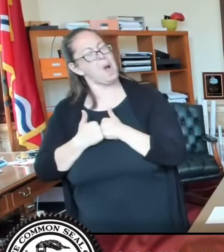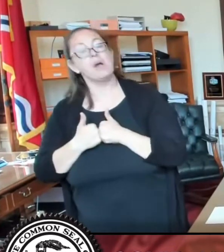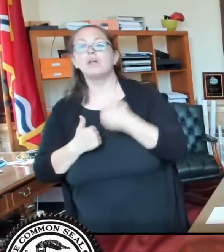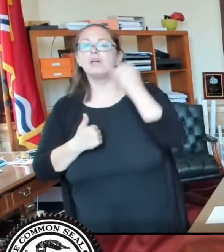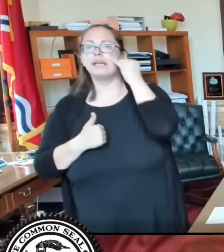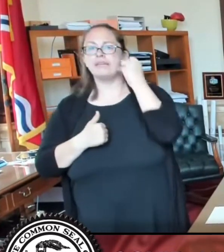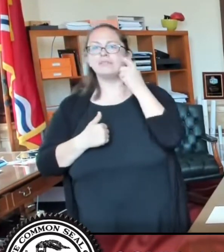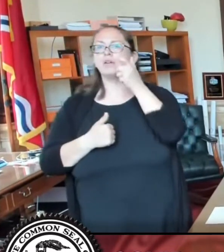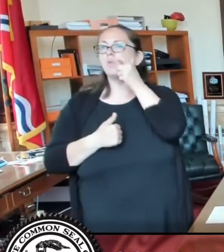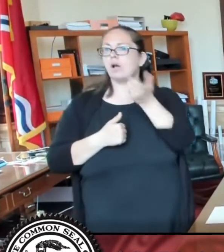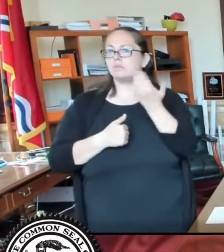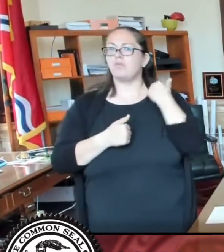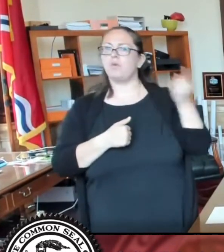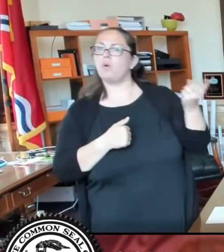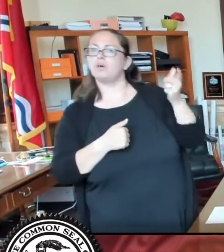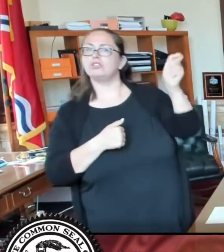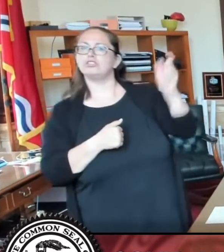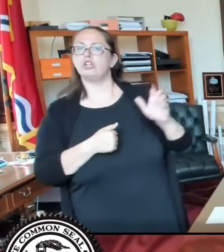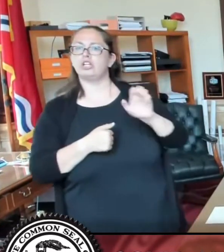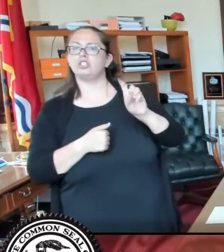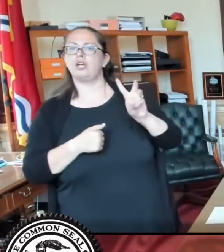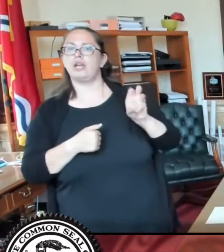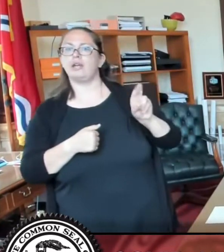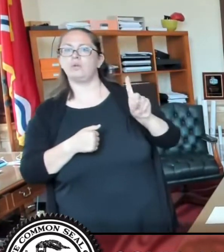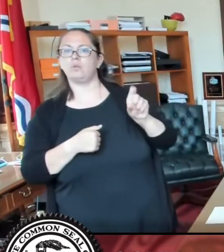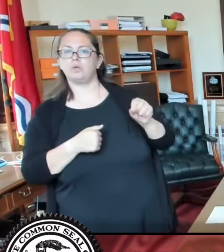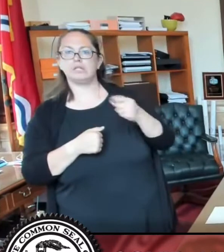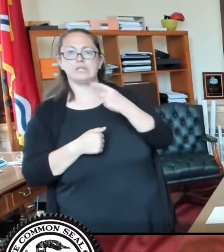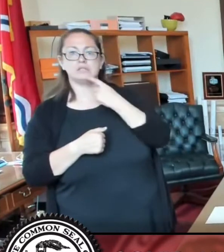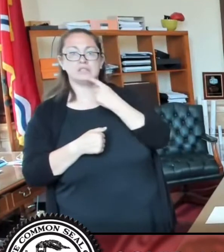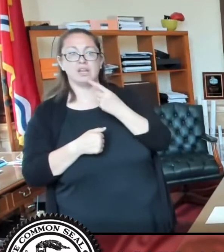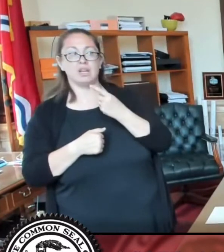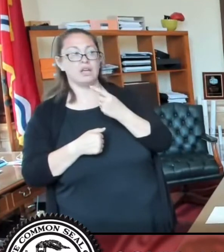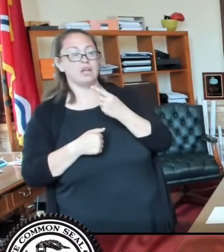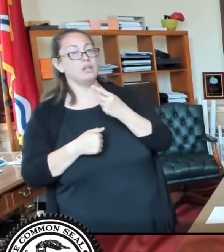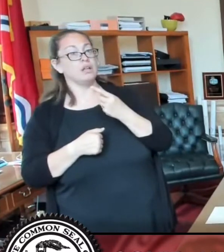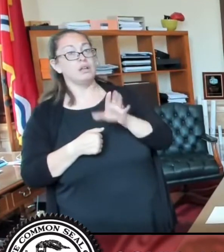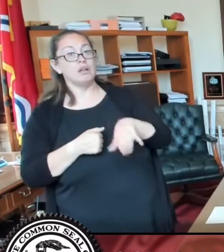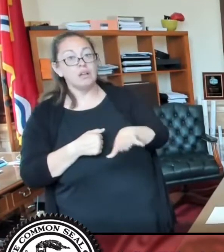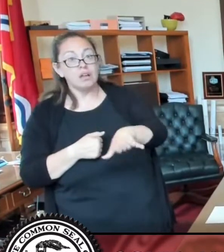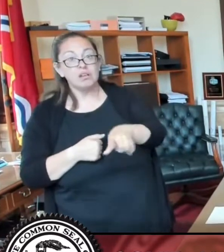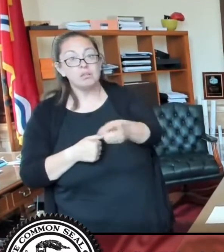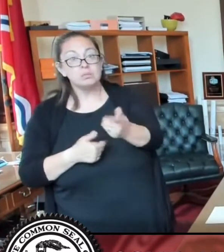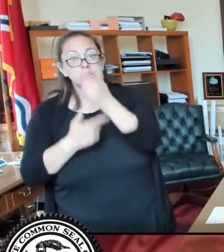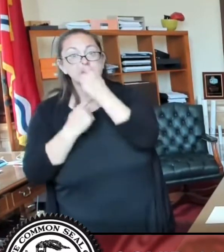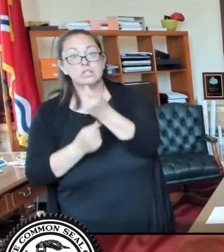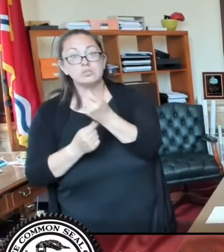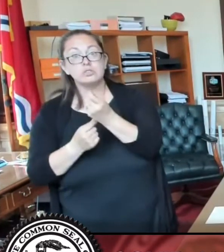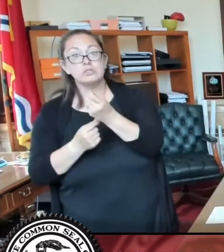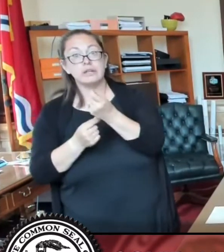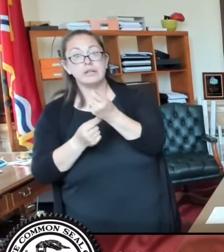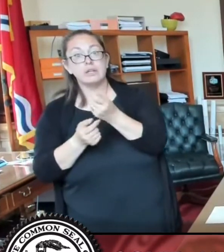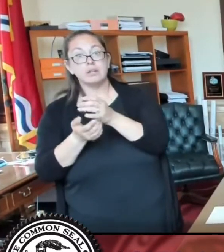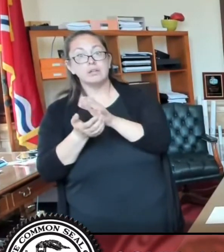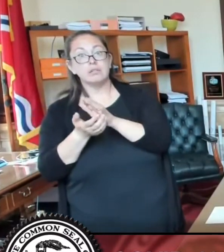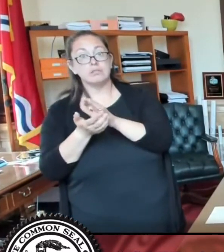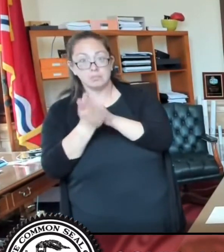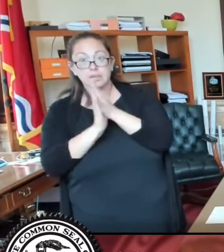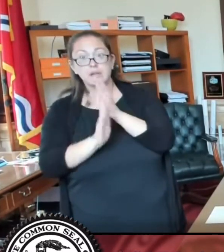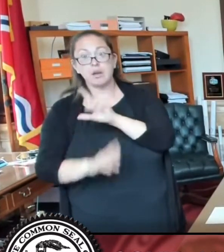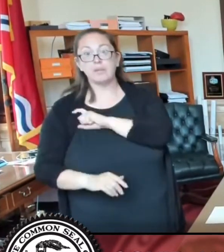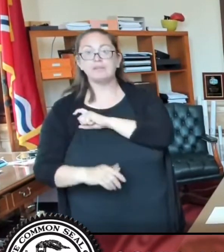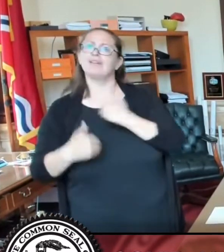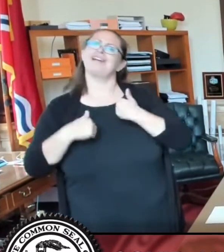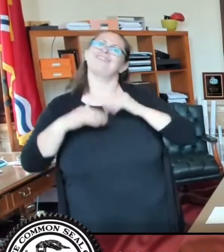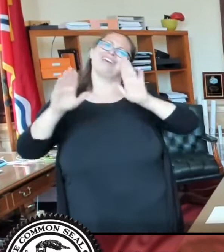earlier, you heard Judge Edwards say, you know, if you are interested in being a police officer, we've got an excellent police